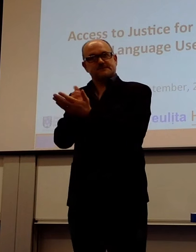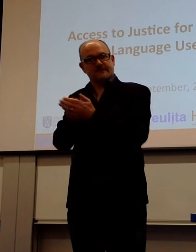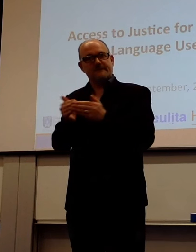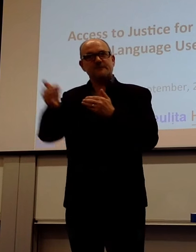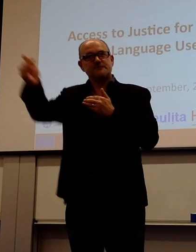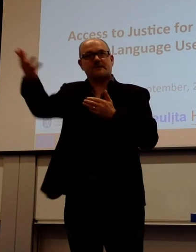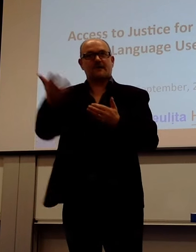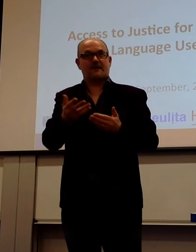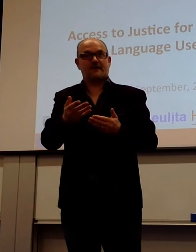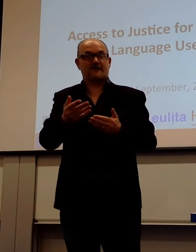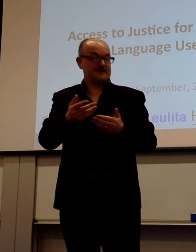access to the justice system.